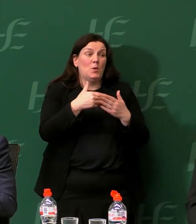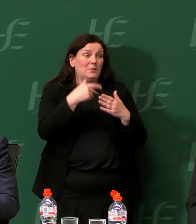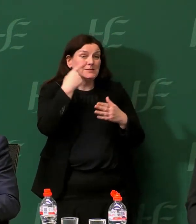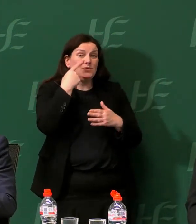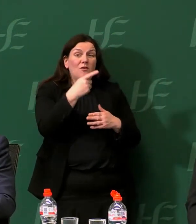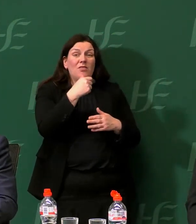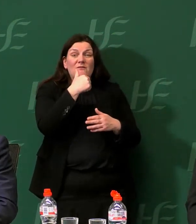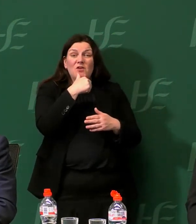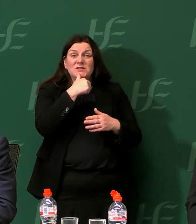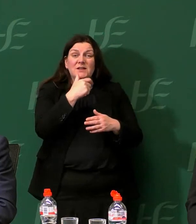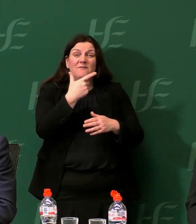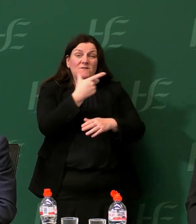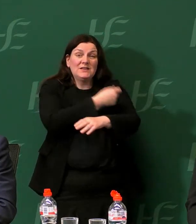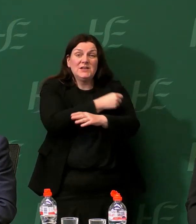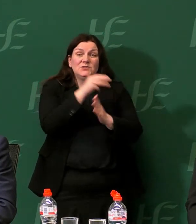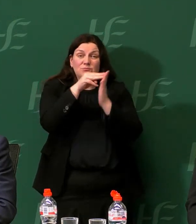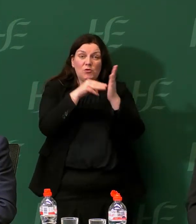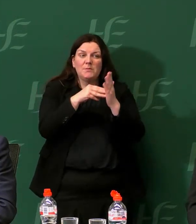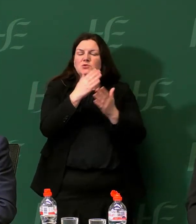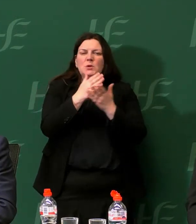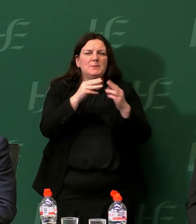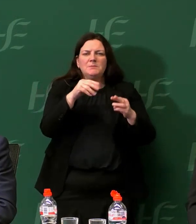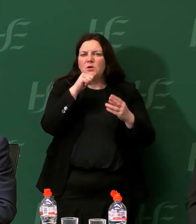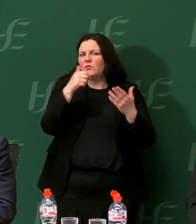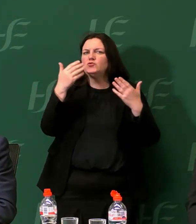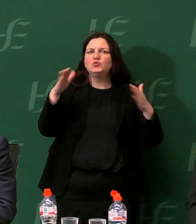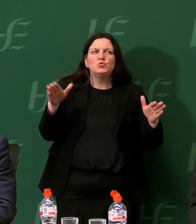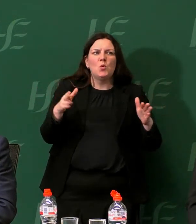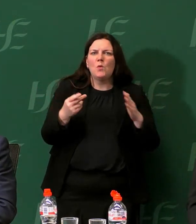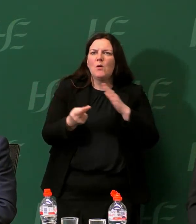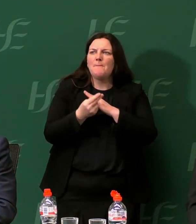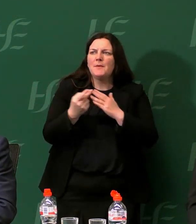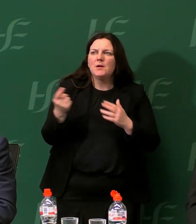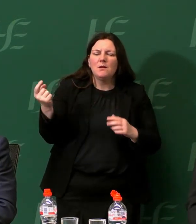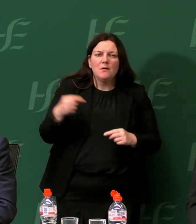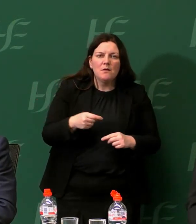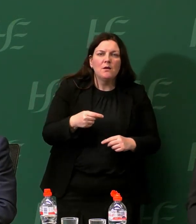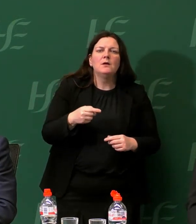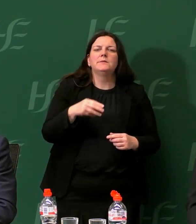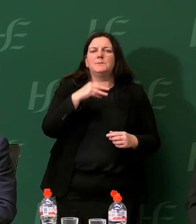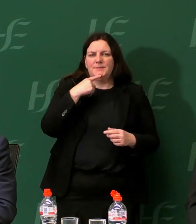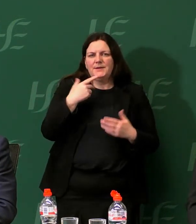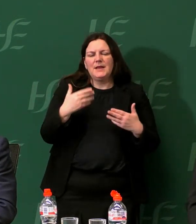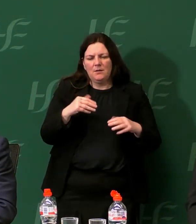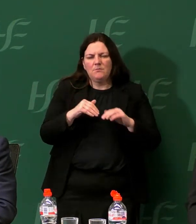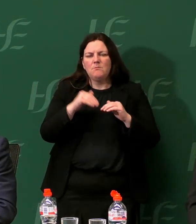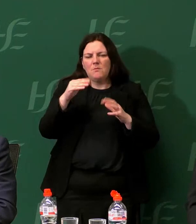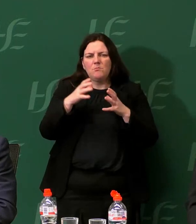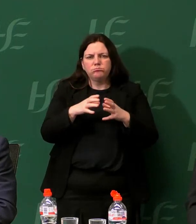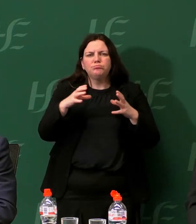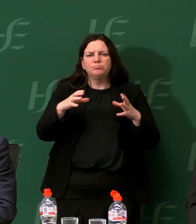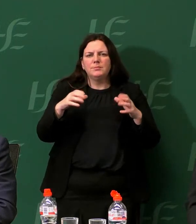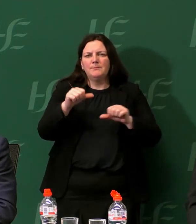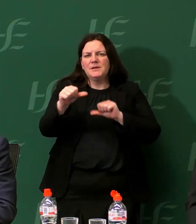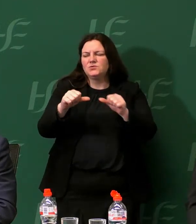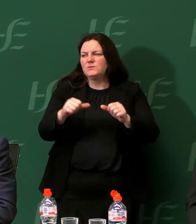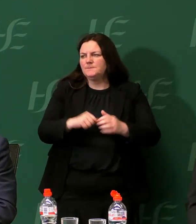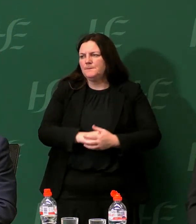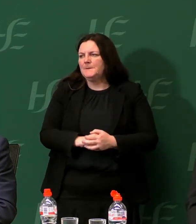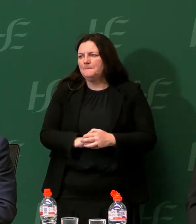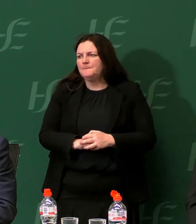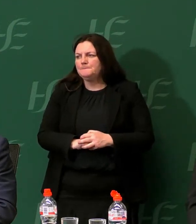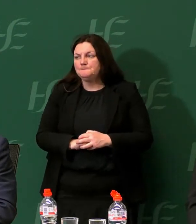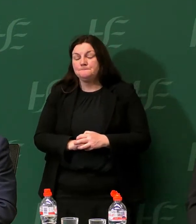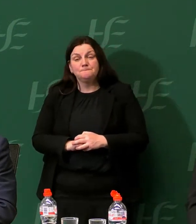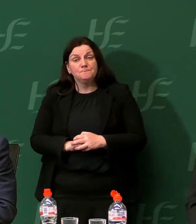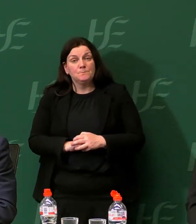programme overall. And we've scaled up our resources as well. So yeah, strong improvements in attendance levels overall. It's